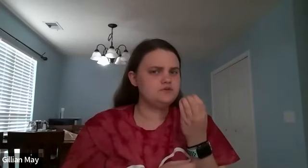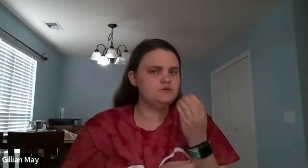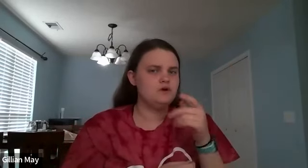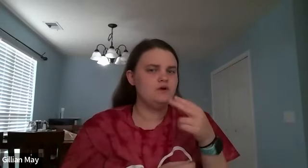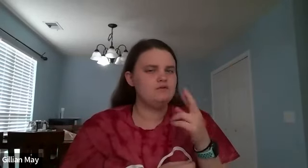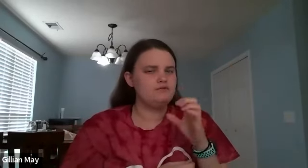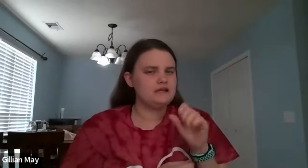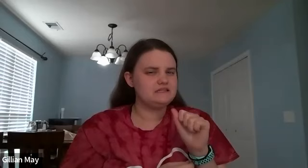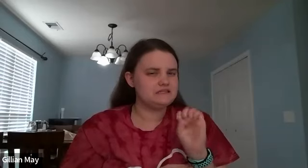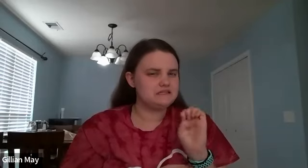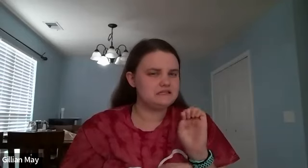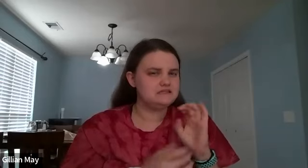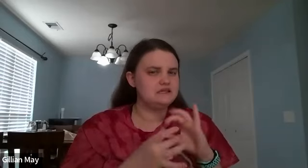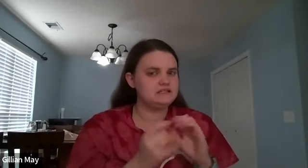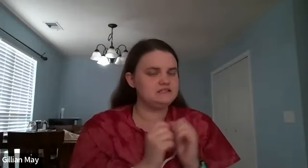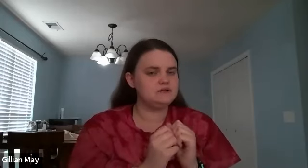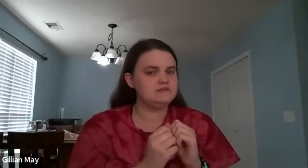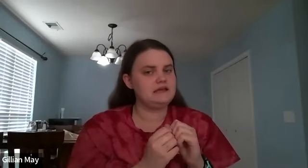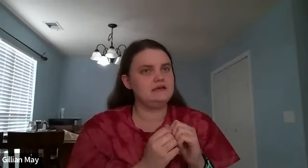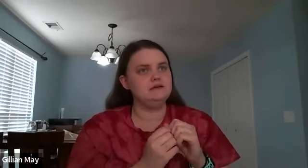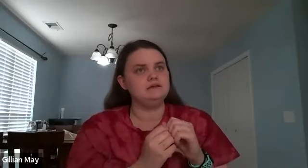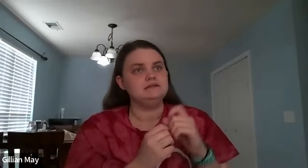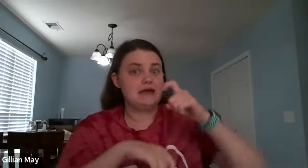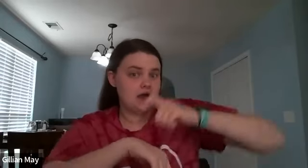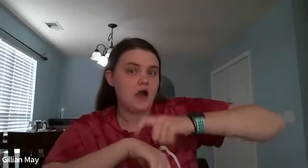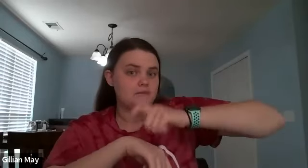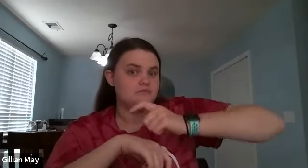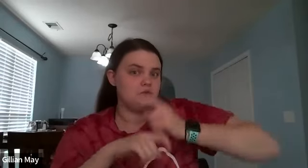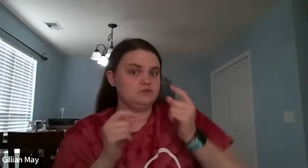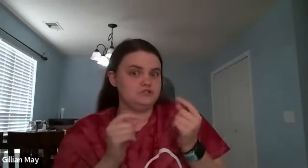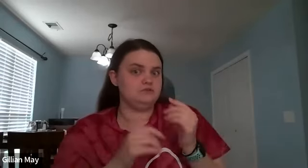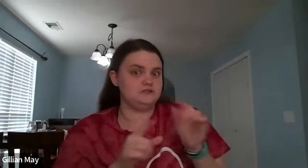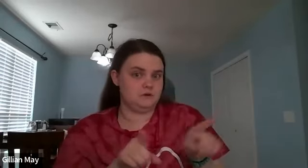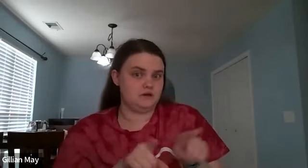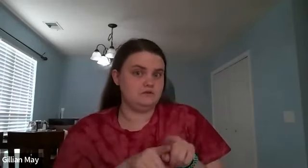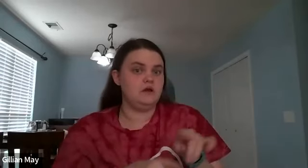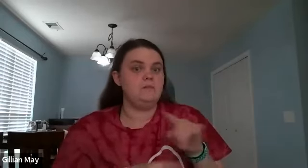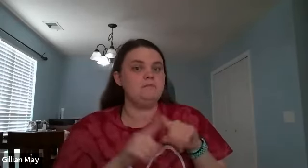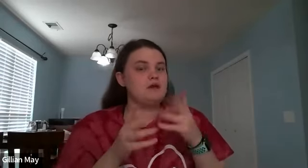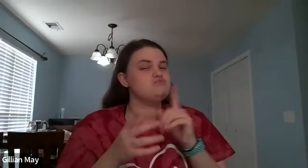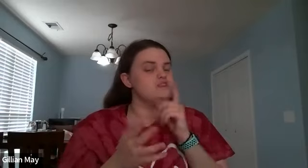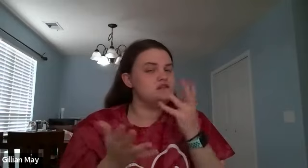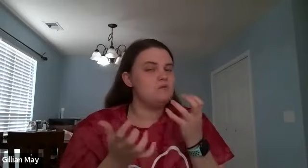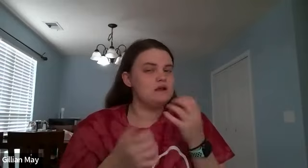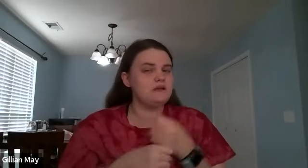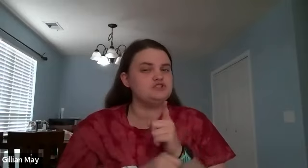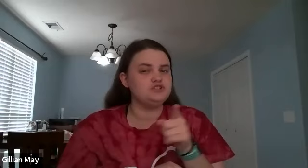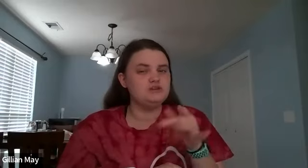few phrases connected with like time that we'll do as well. But I really want to make sure you guys